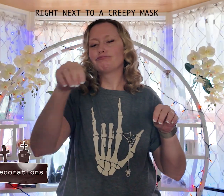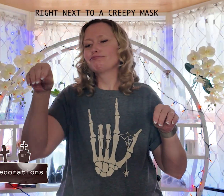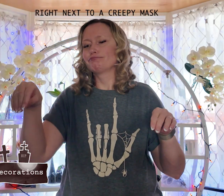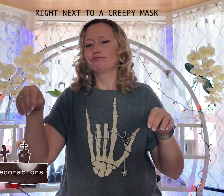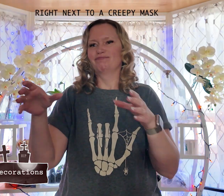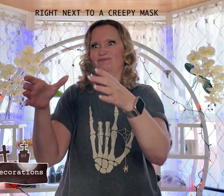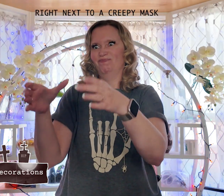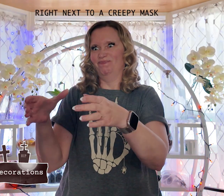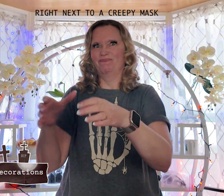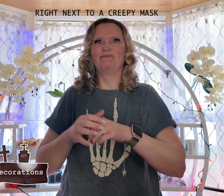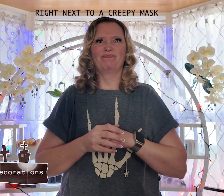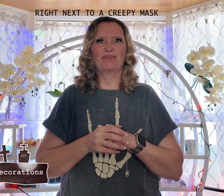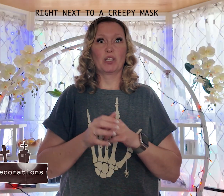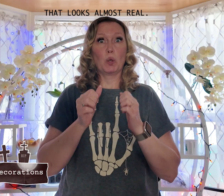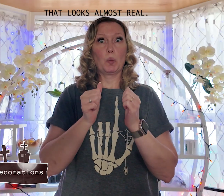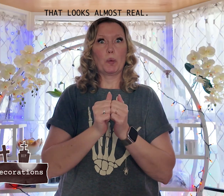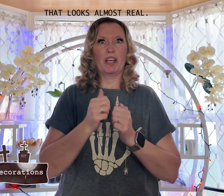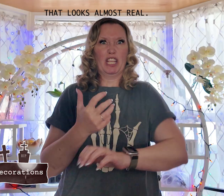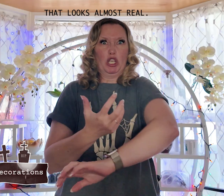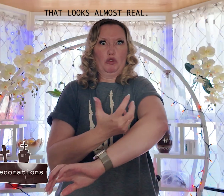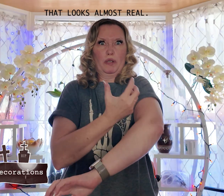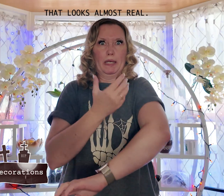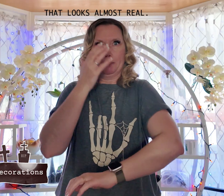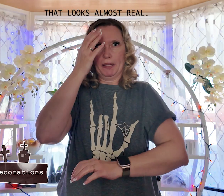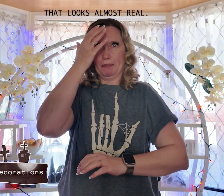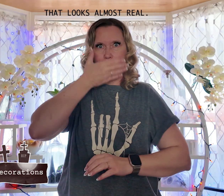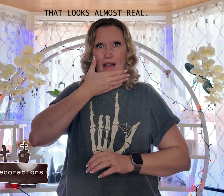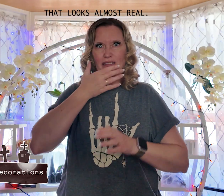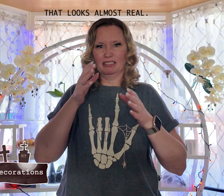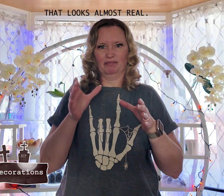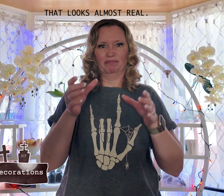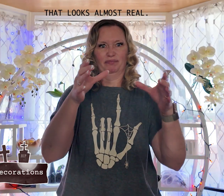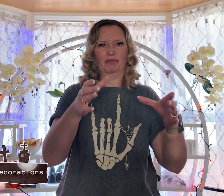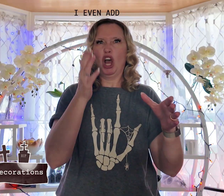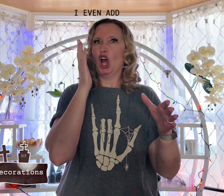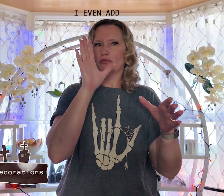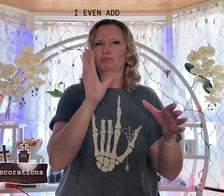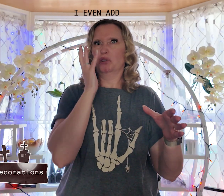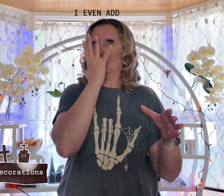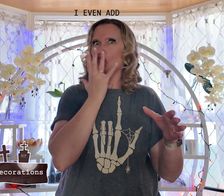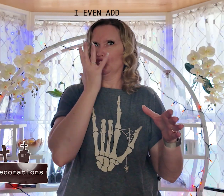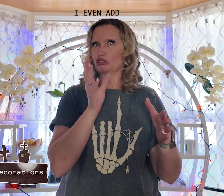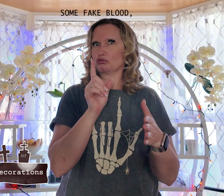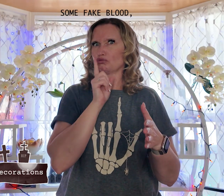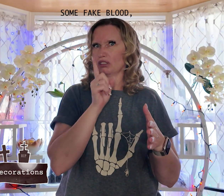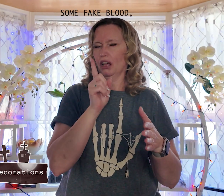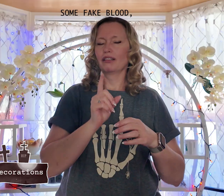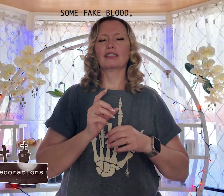next to a creepy mask that looks almost real. I even add some fake